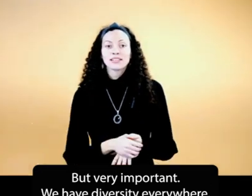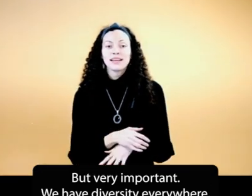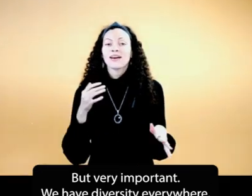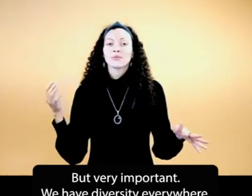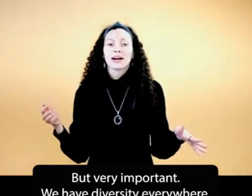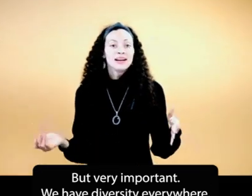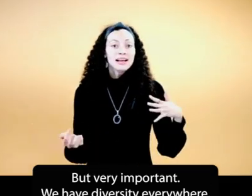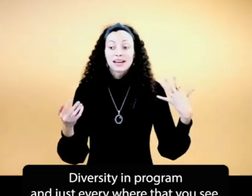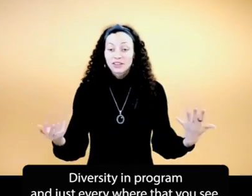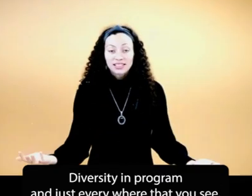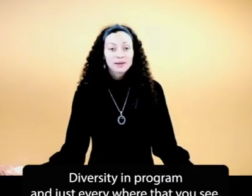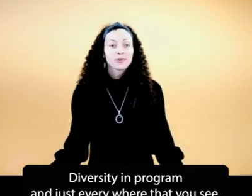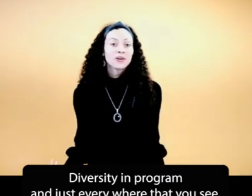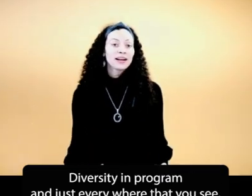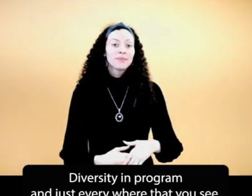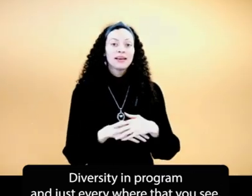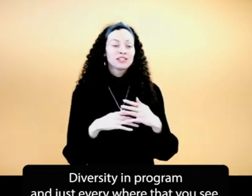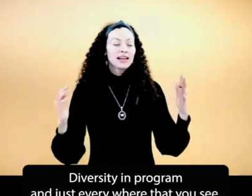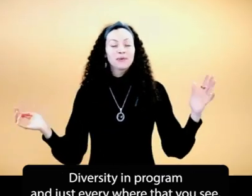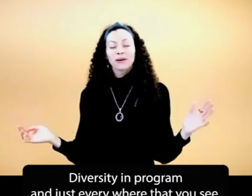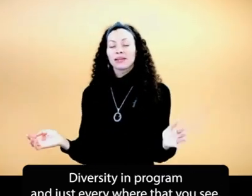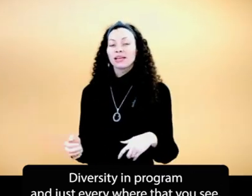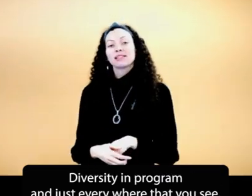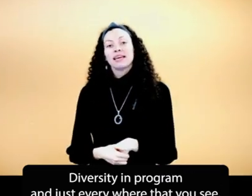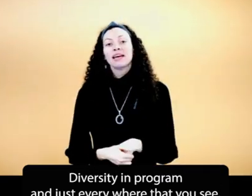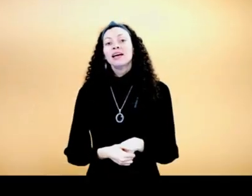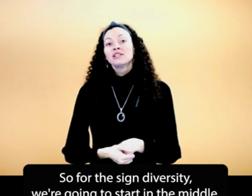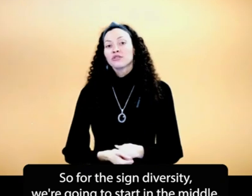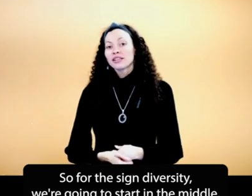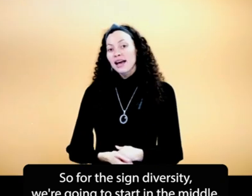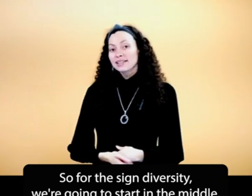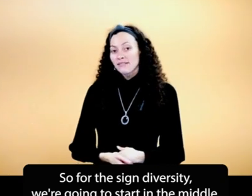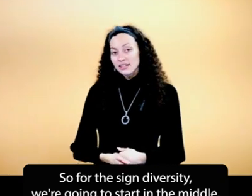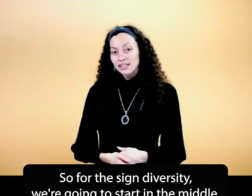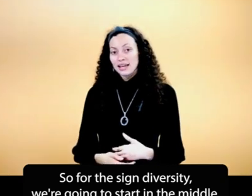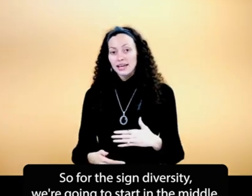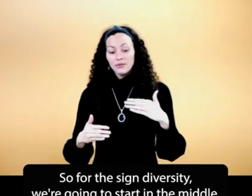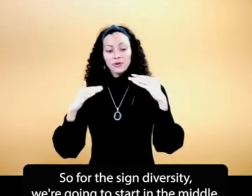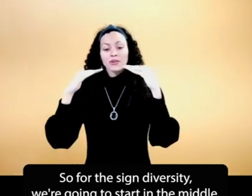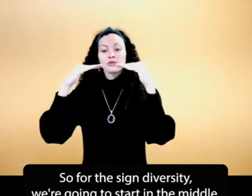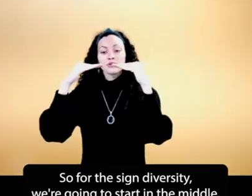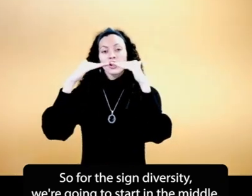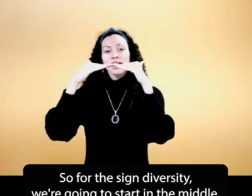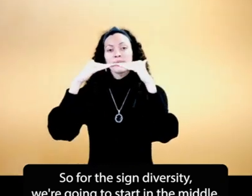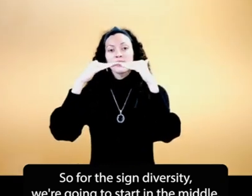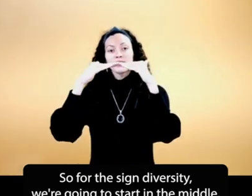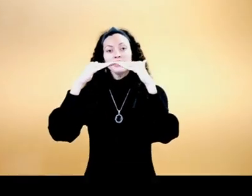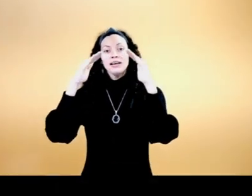diversity everywhere, diversity in program, and just everywhere that you see. So for the sign diversity, we're going to start in the middle.